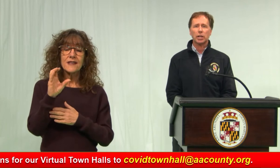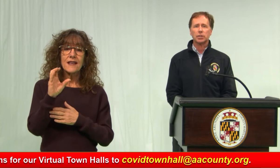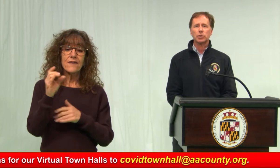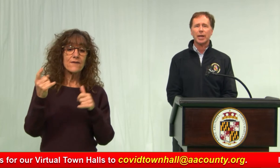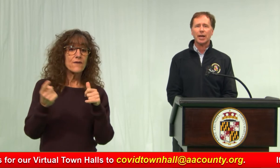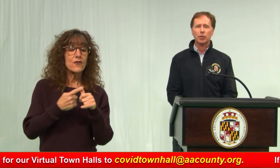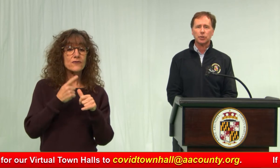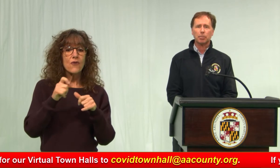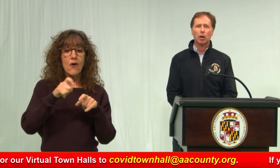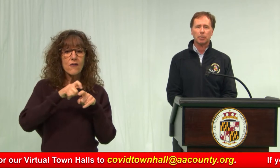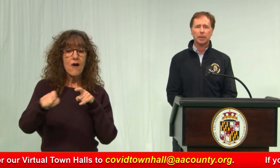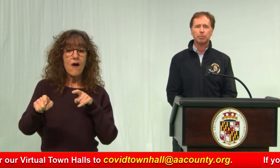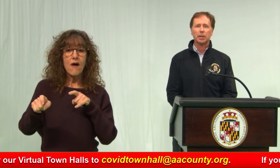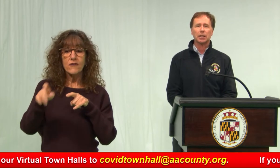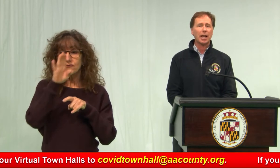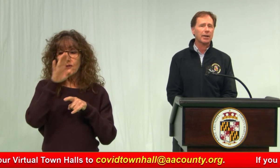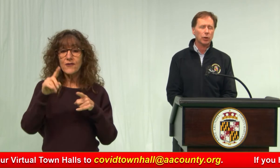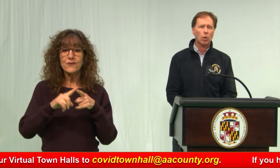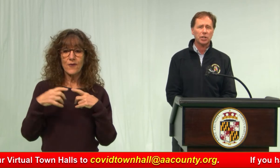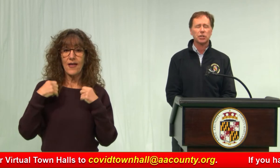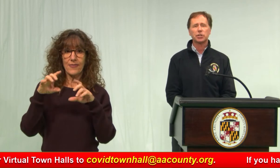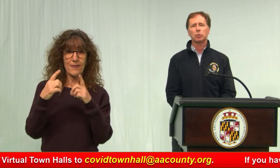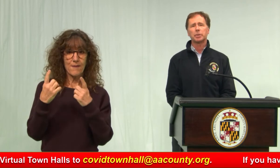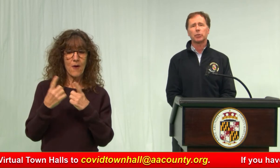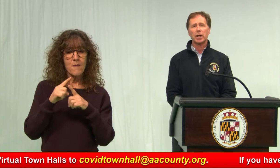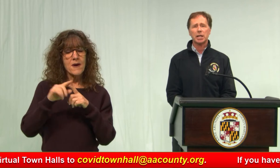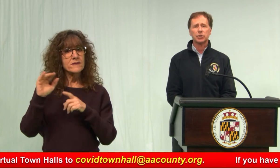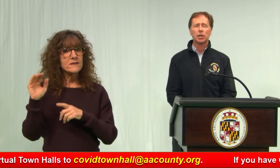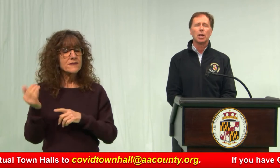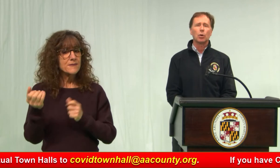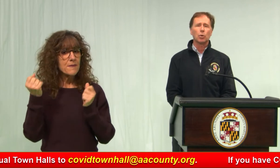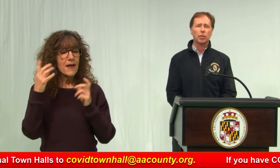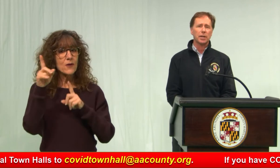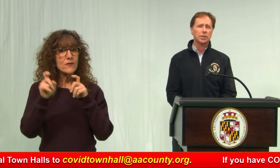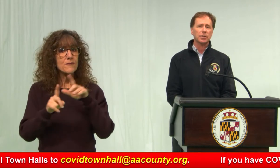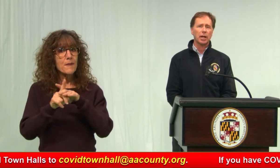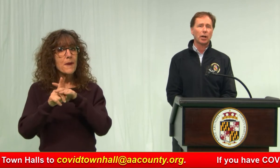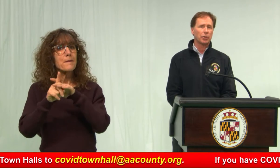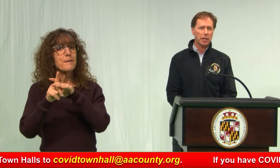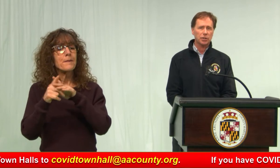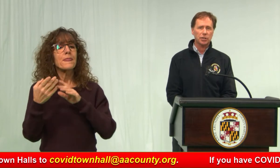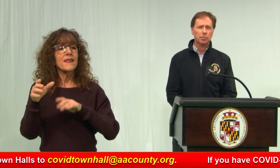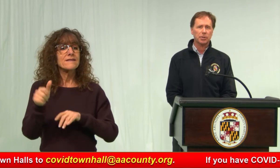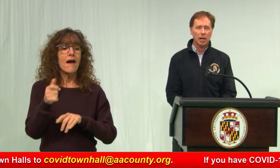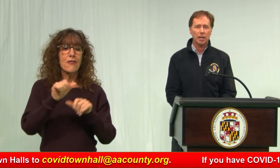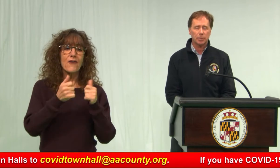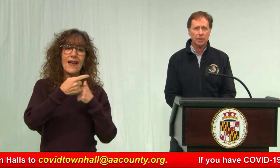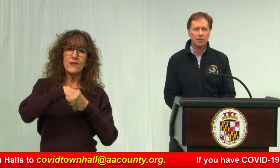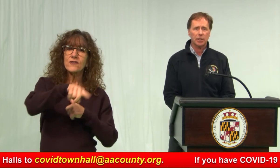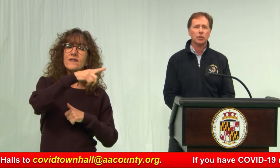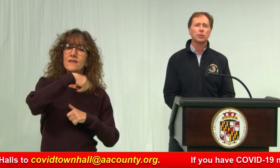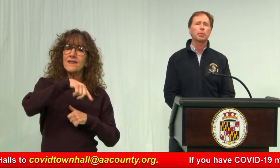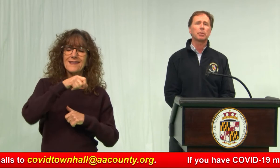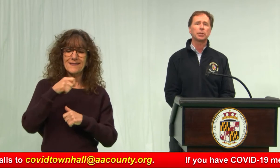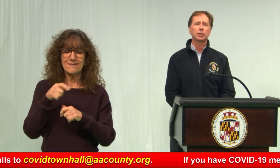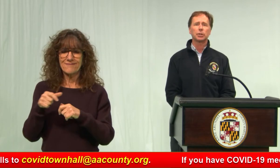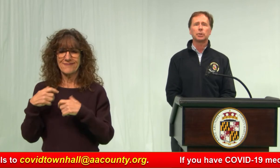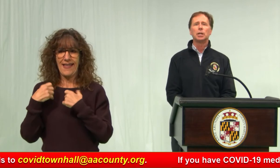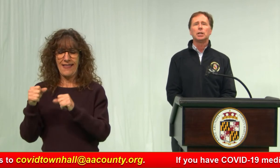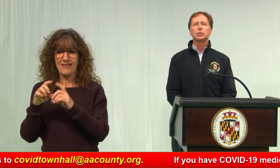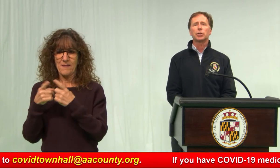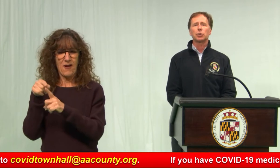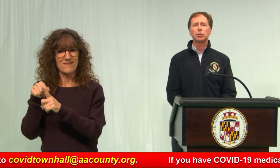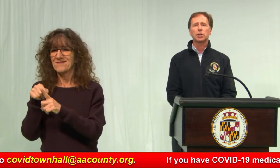were going to the health department, but a lot of the questions that were being raised were things that other agencies besides the health department